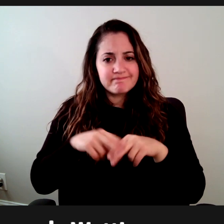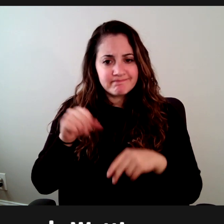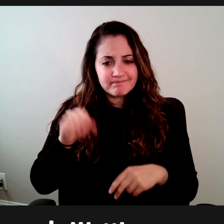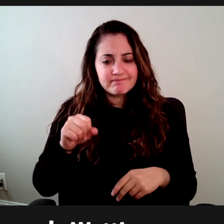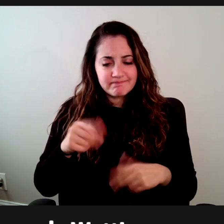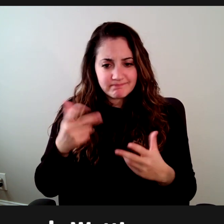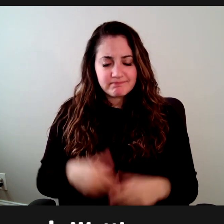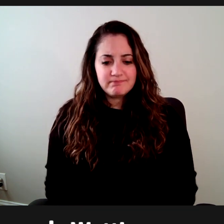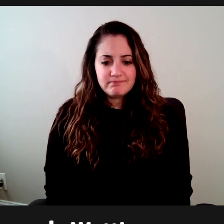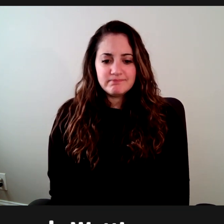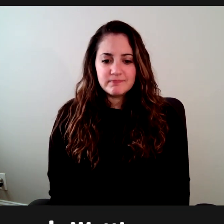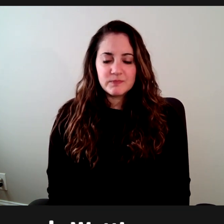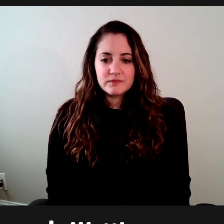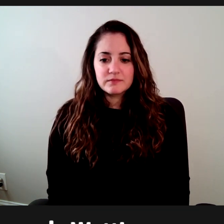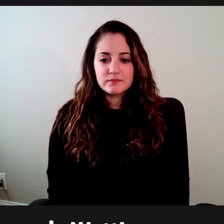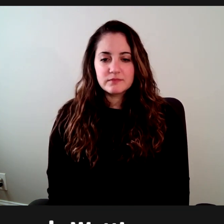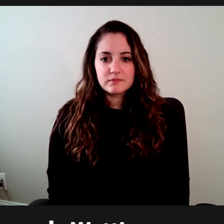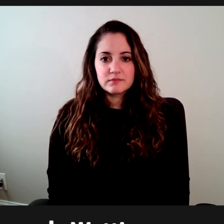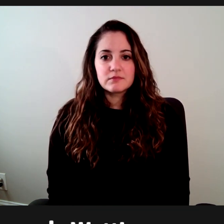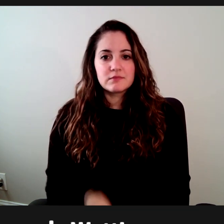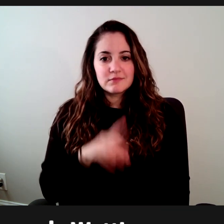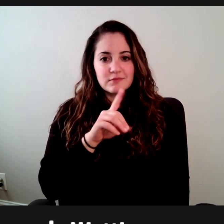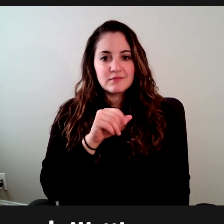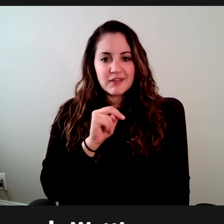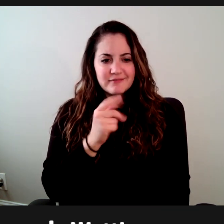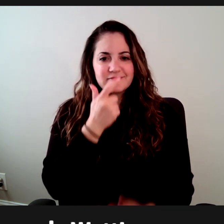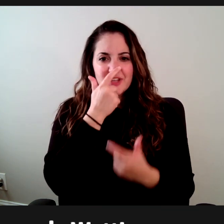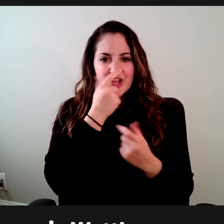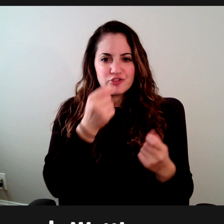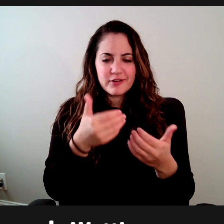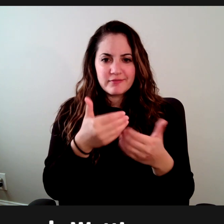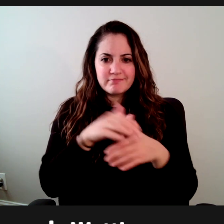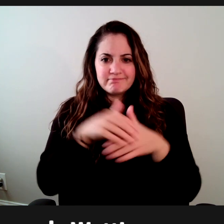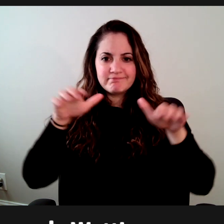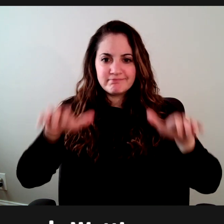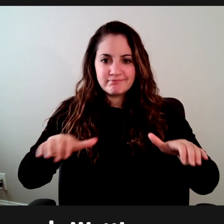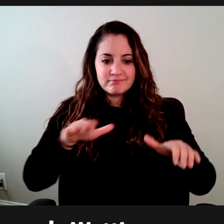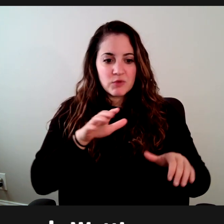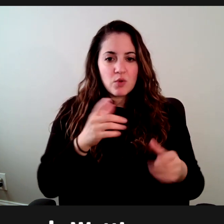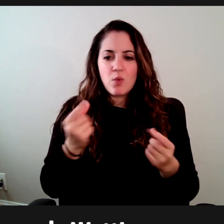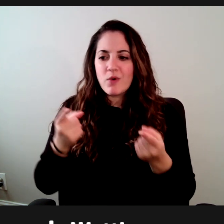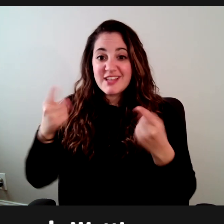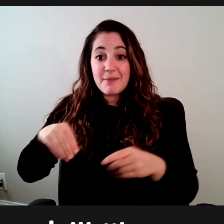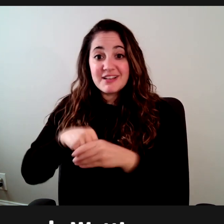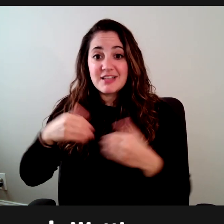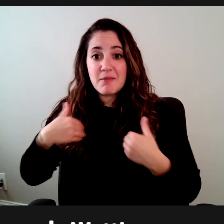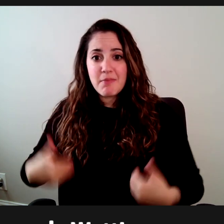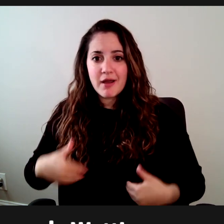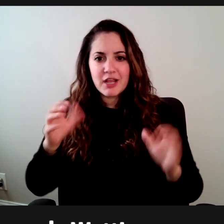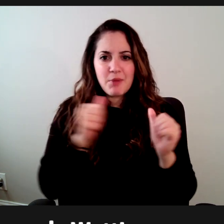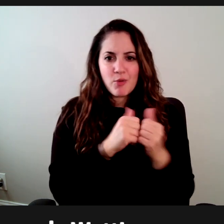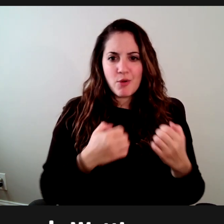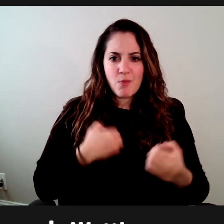definitely is faster. Yeah. Interesting. Differentiating what happens in your body with the